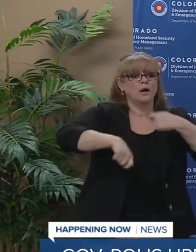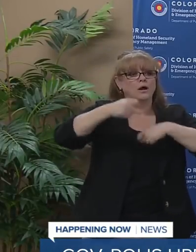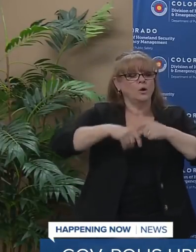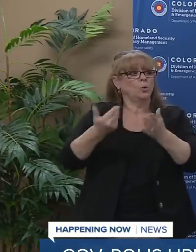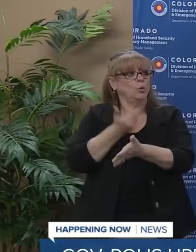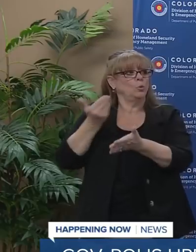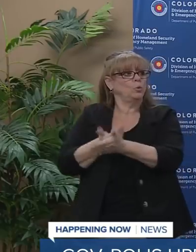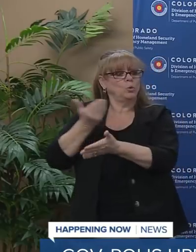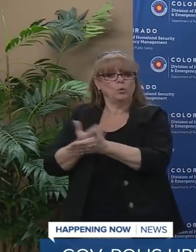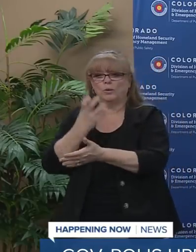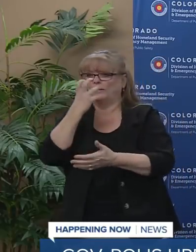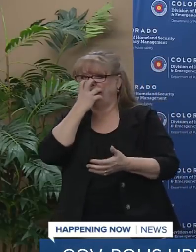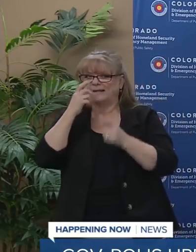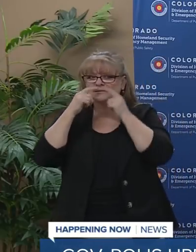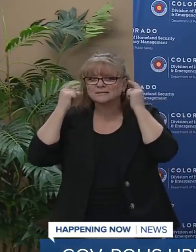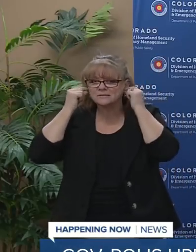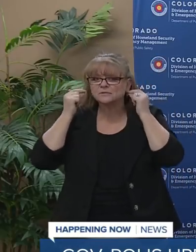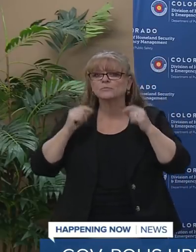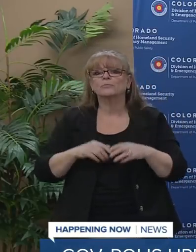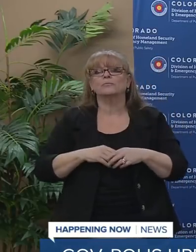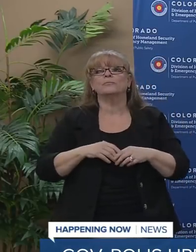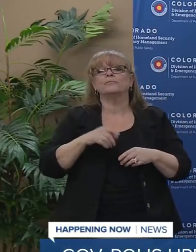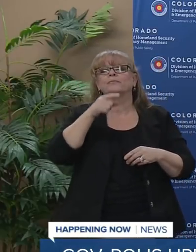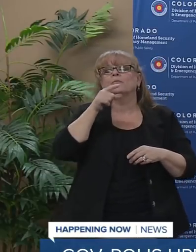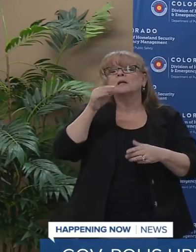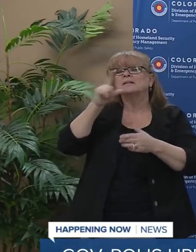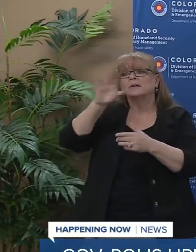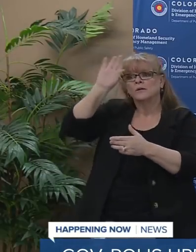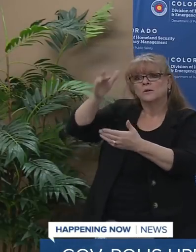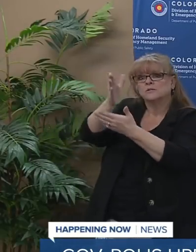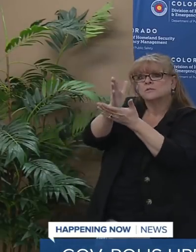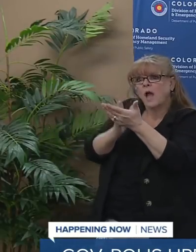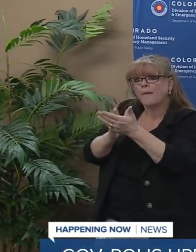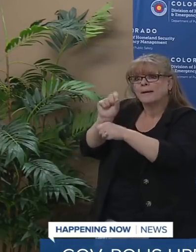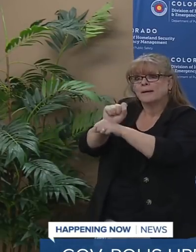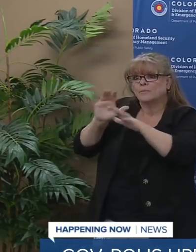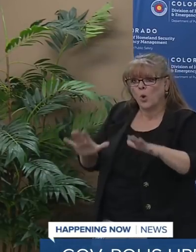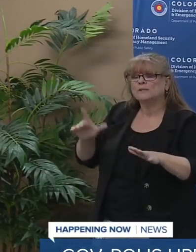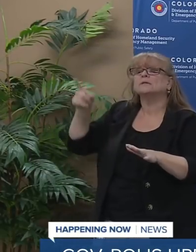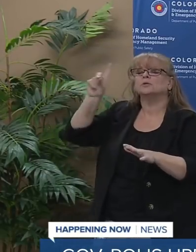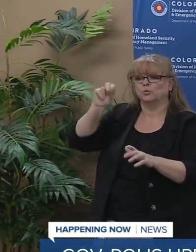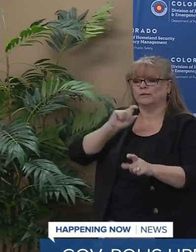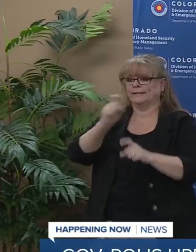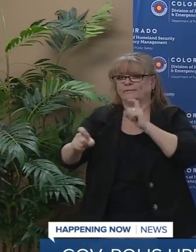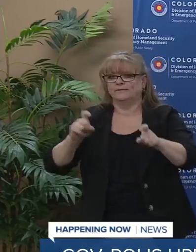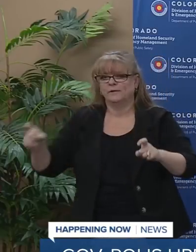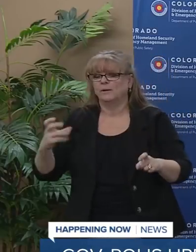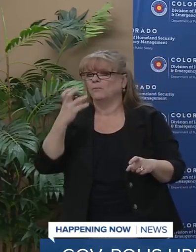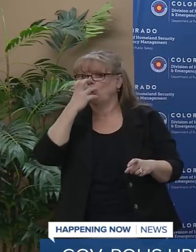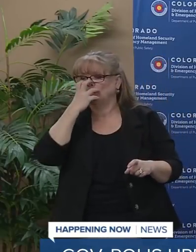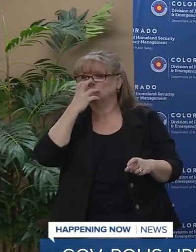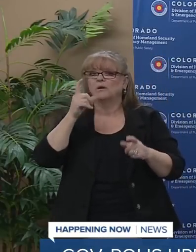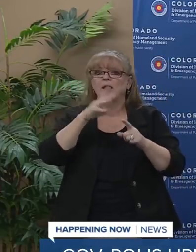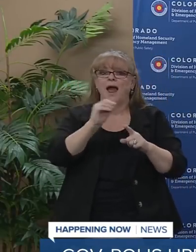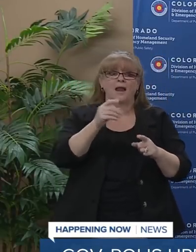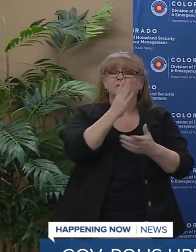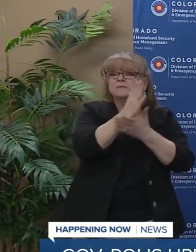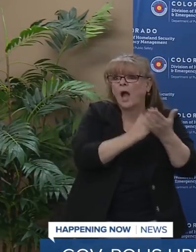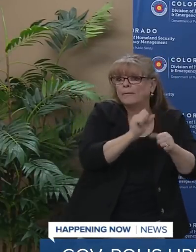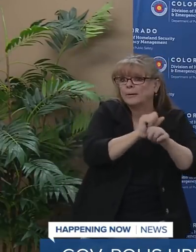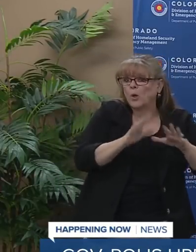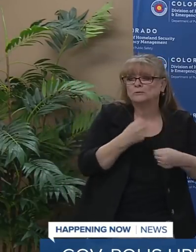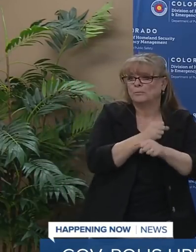as employers. Other employees are bringing their own. We now want all employees to bring their own. It'll help protect the employees that the shoppers are